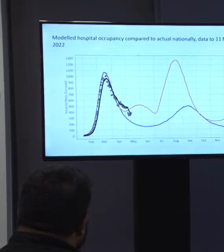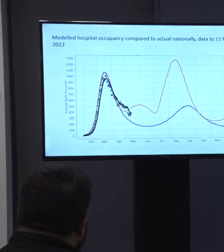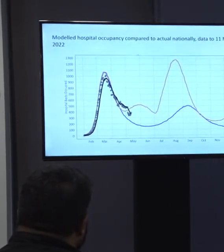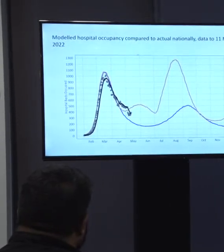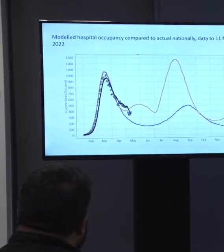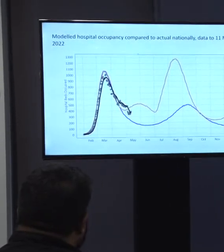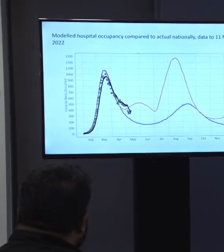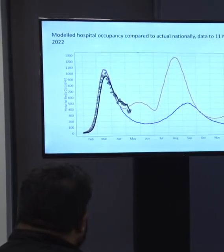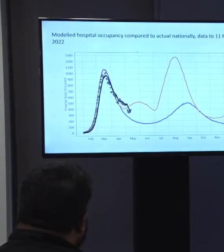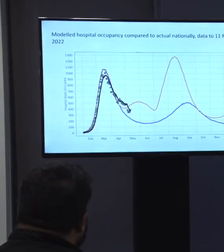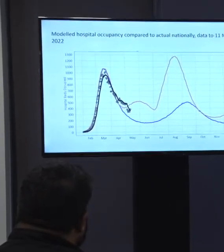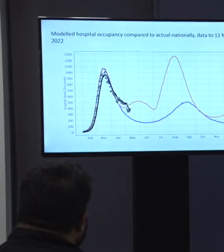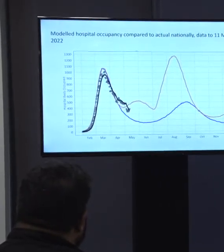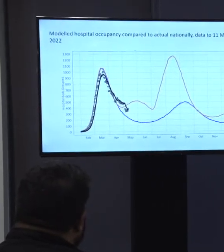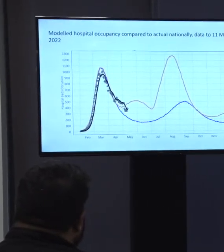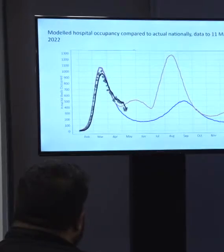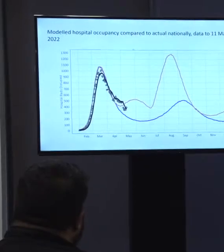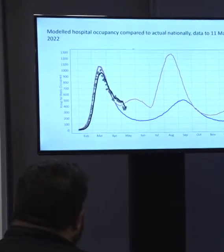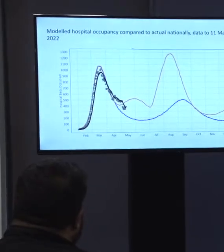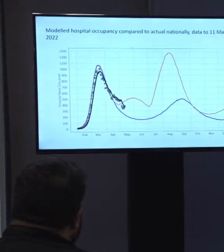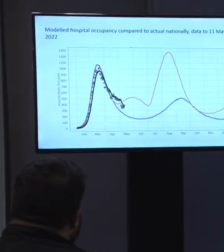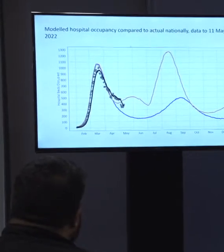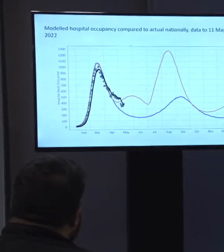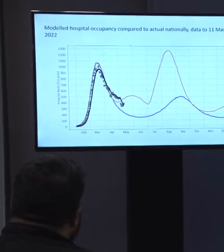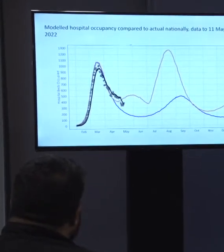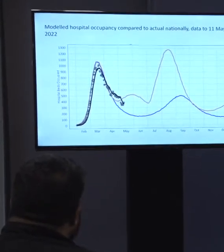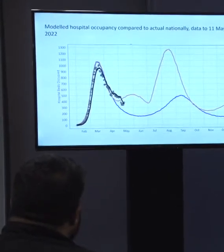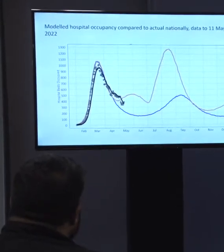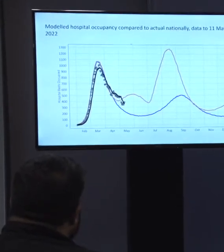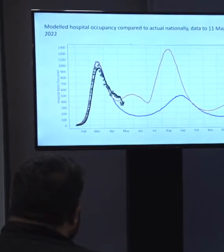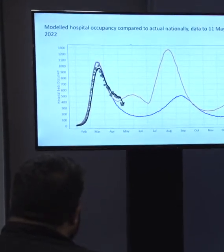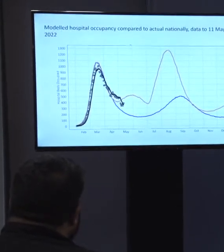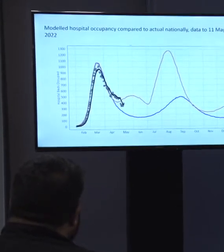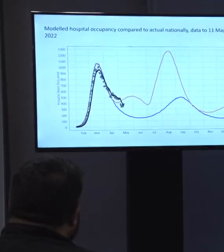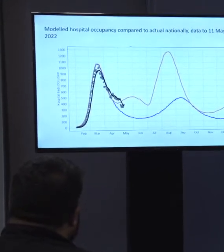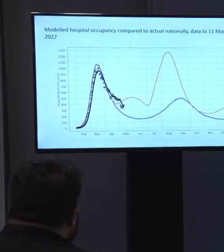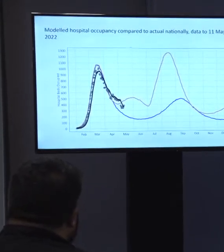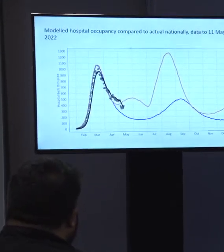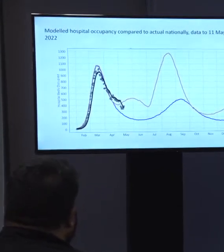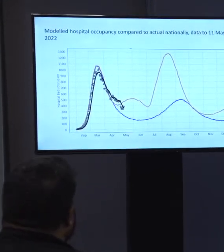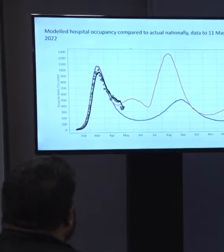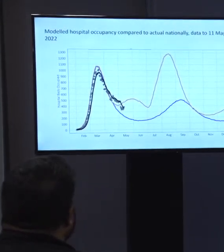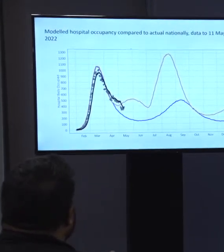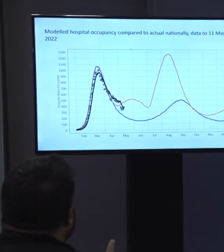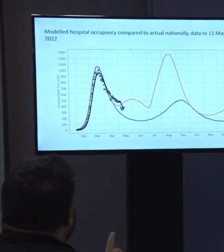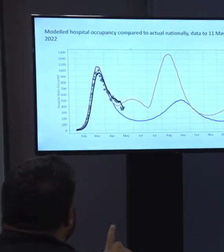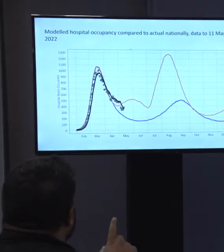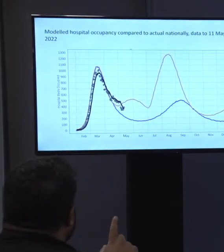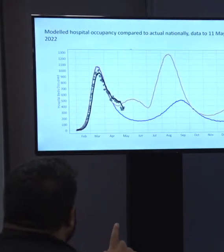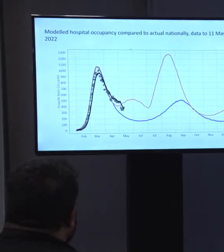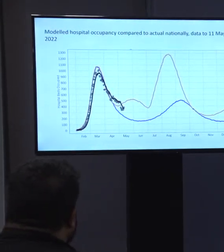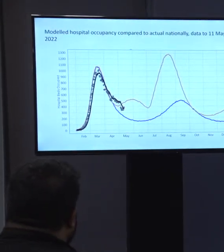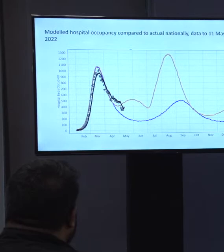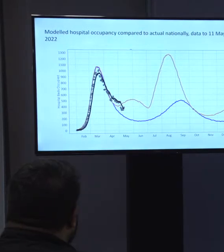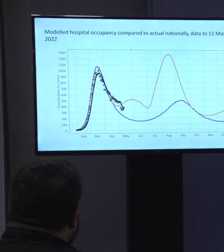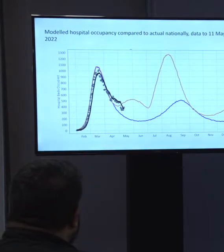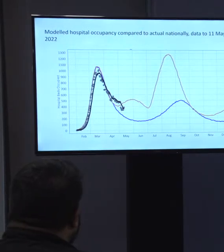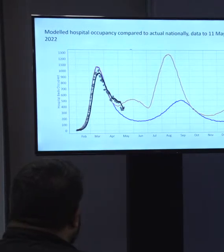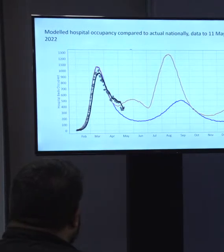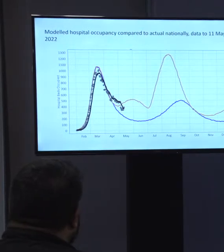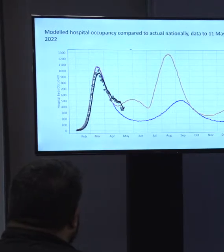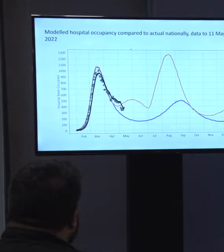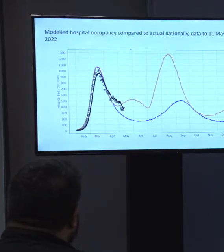and on top of that hospitalisations through May, and then another quite large peak, another outbreak again through